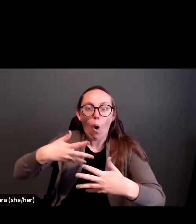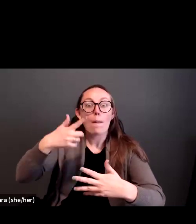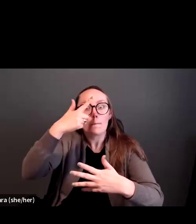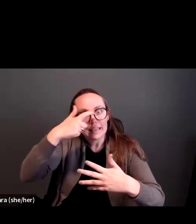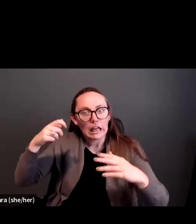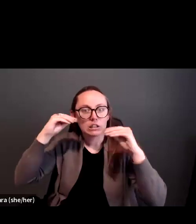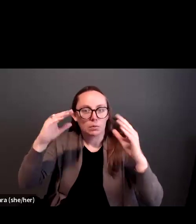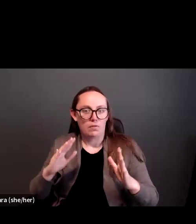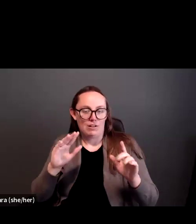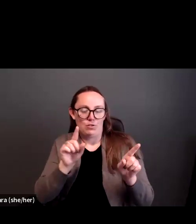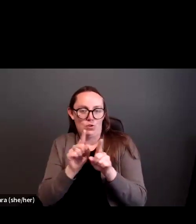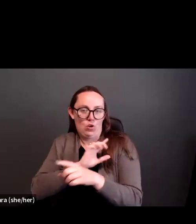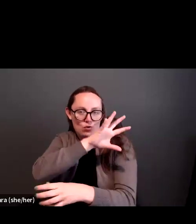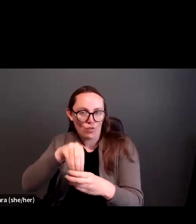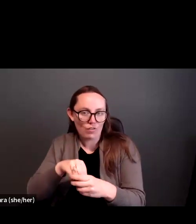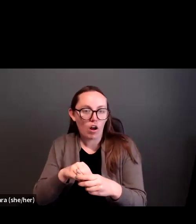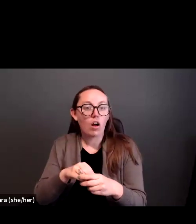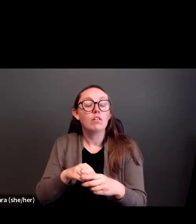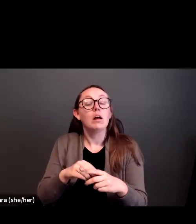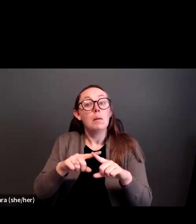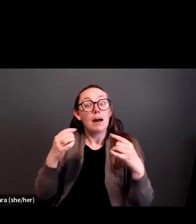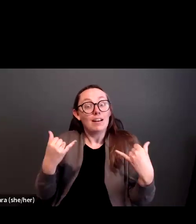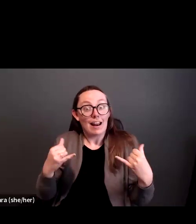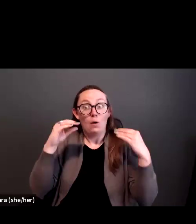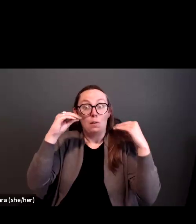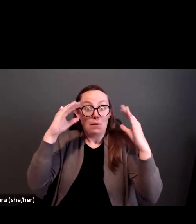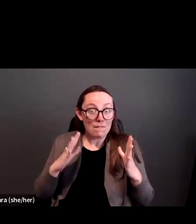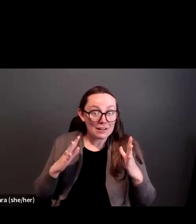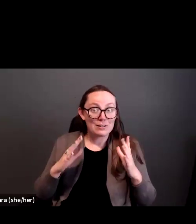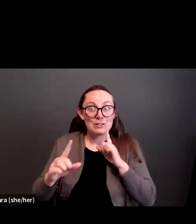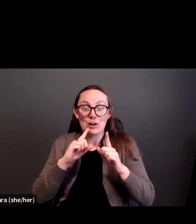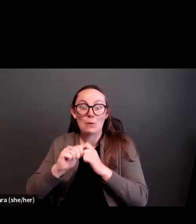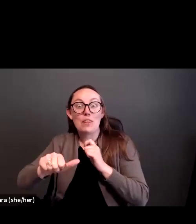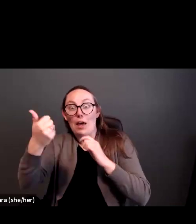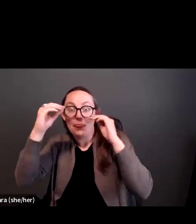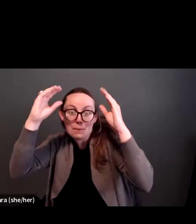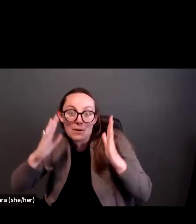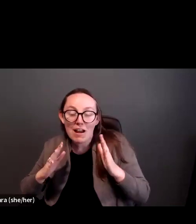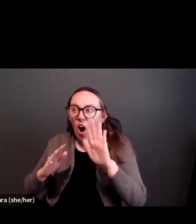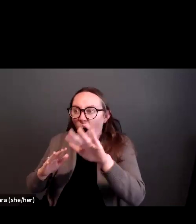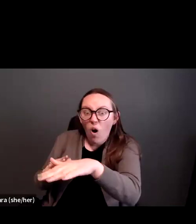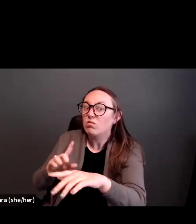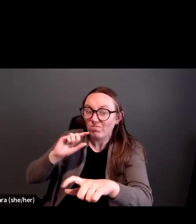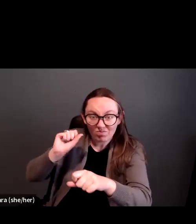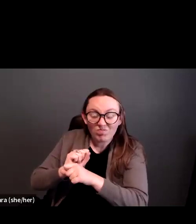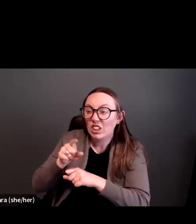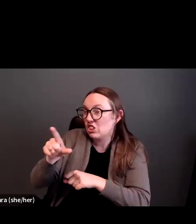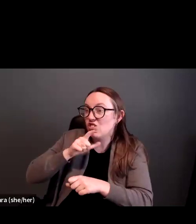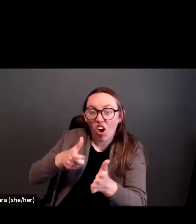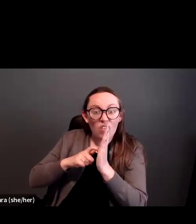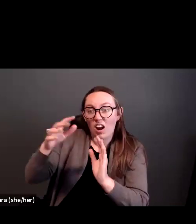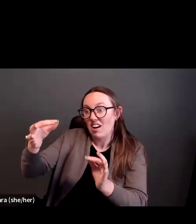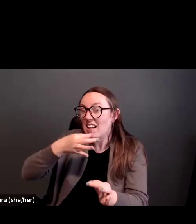really well. I think that matters a lot. That faculty word of mouth, just like student word of mouth matters for stuff we do. I think.